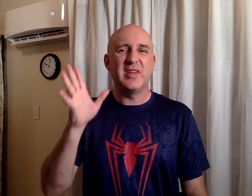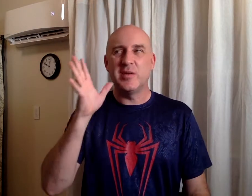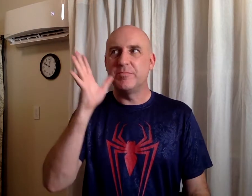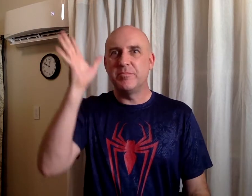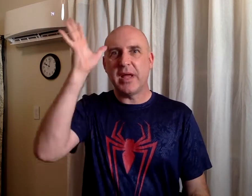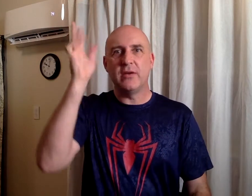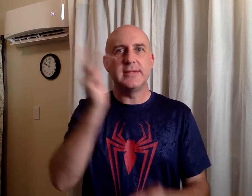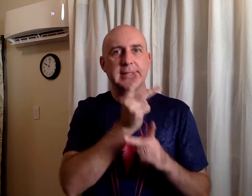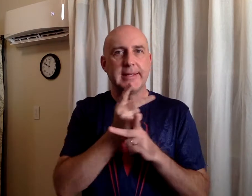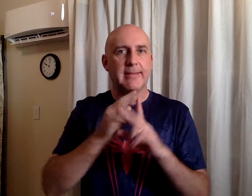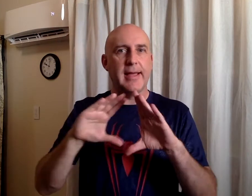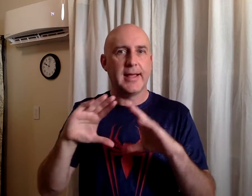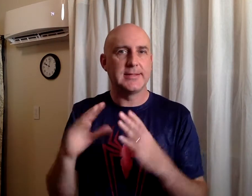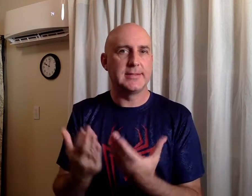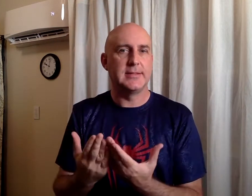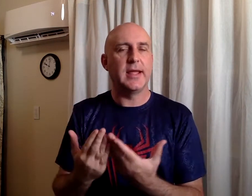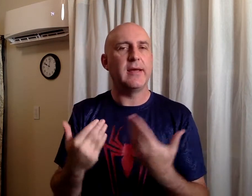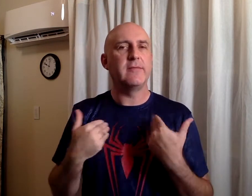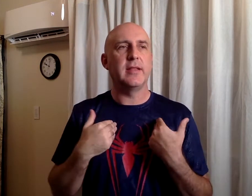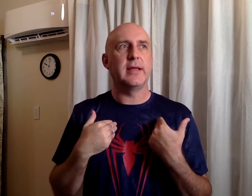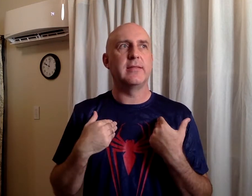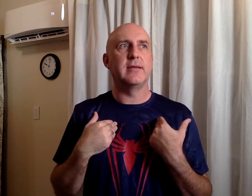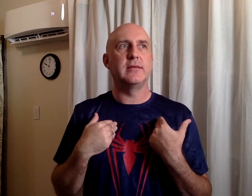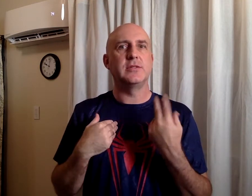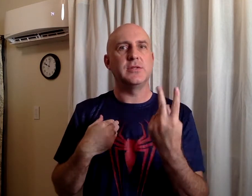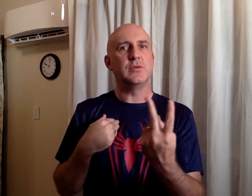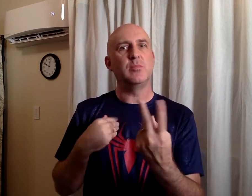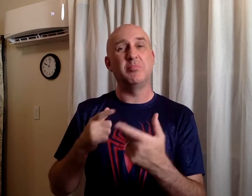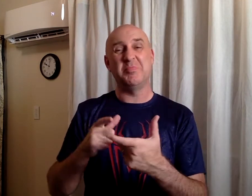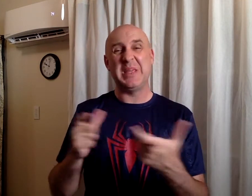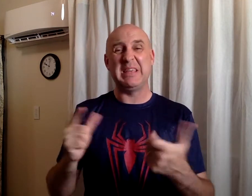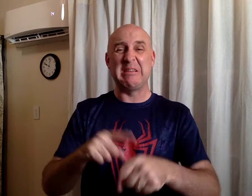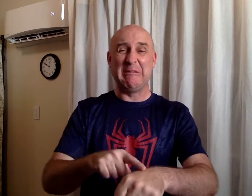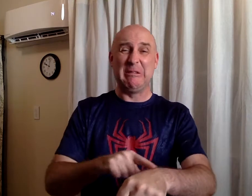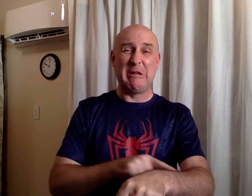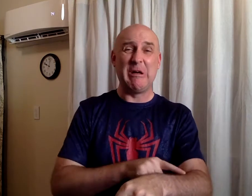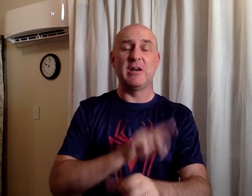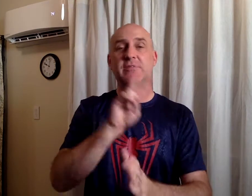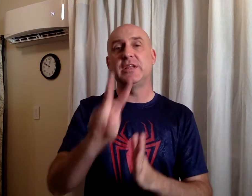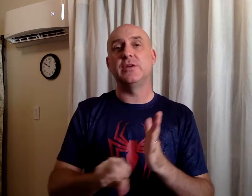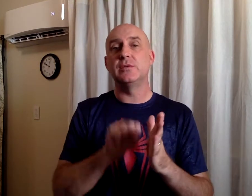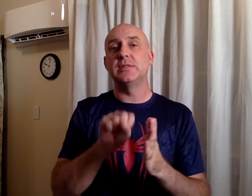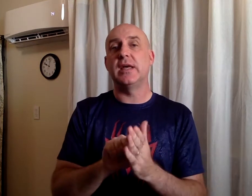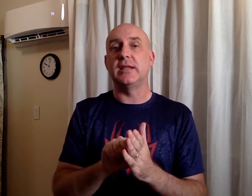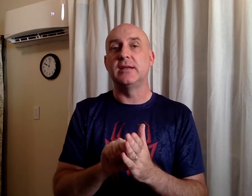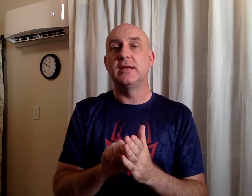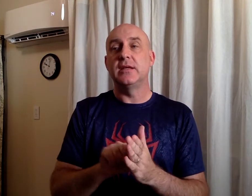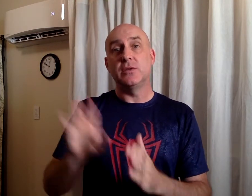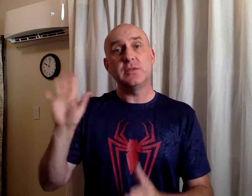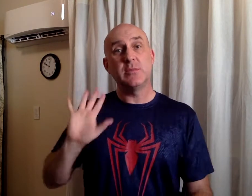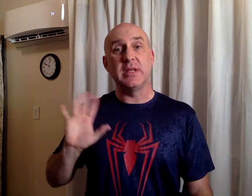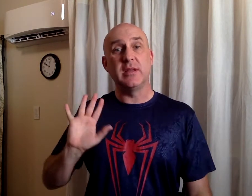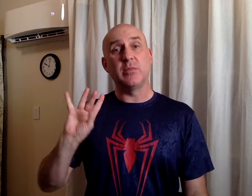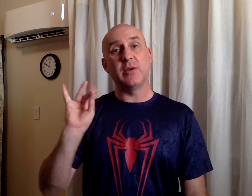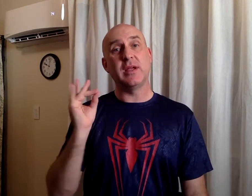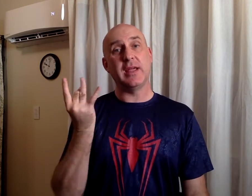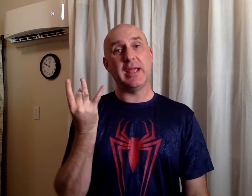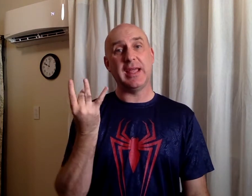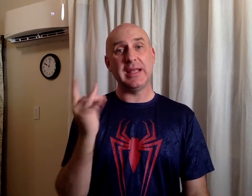a parenting class, and I have like the two big long videos that used to be number